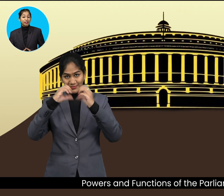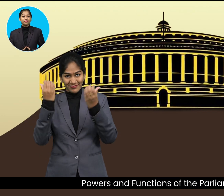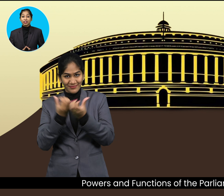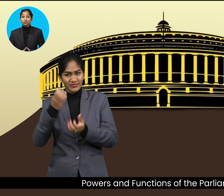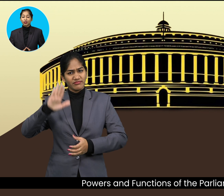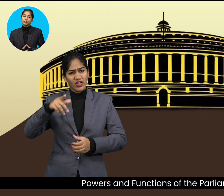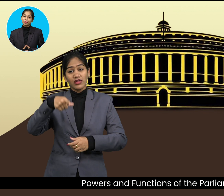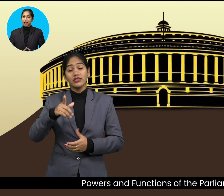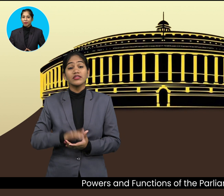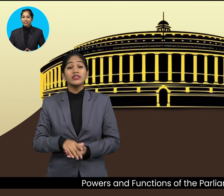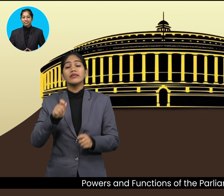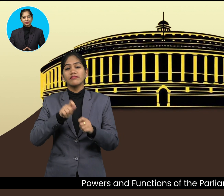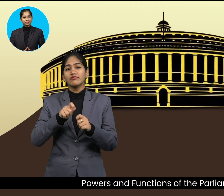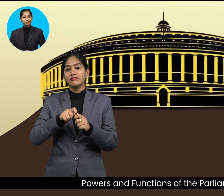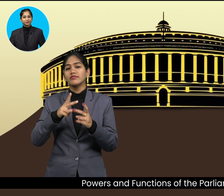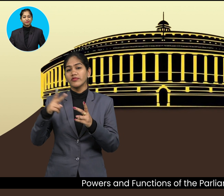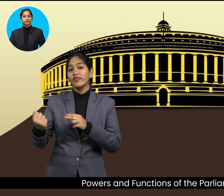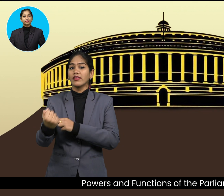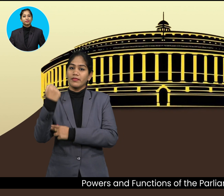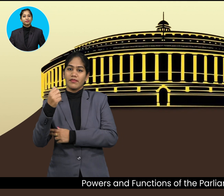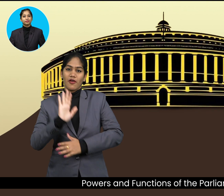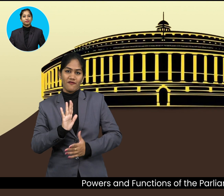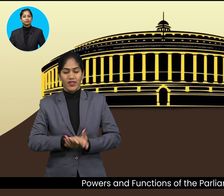Powers and functions of the Parliament.